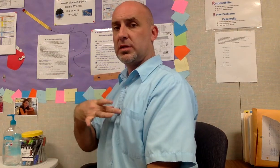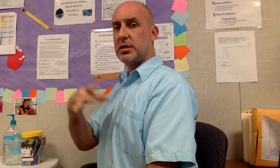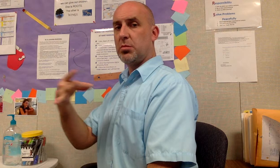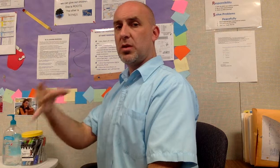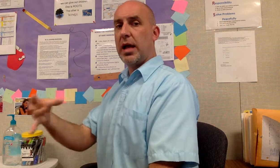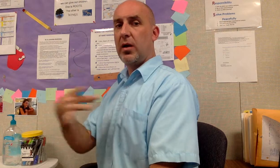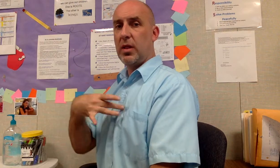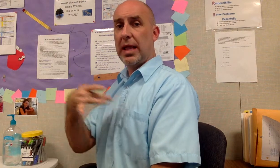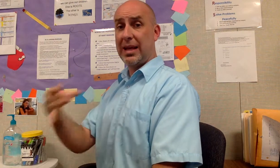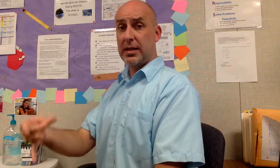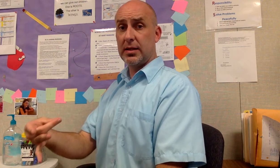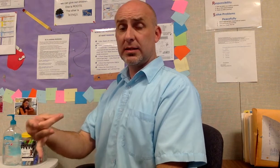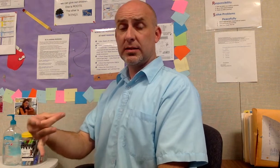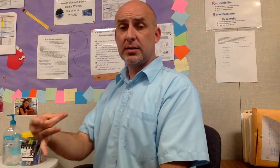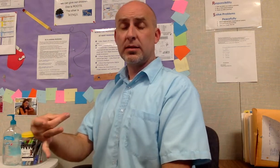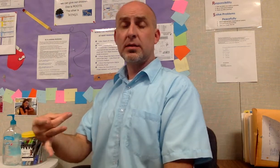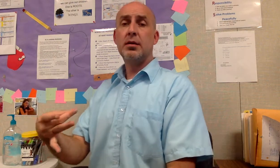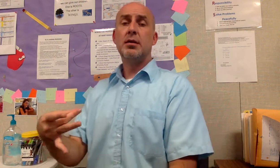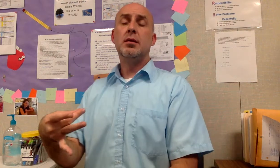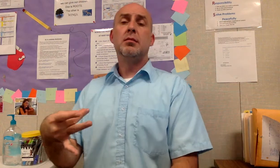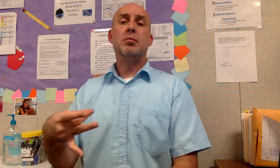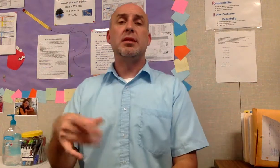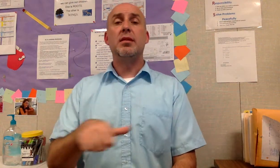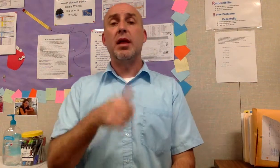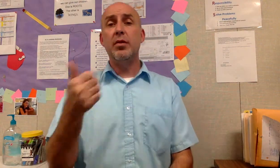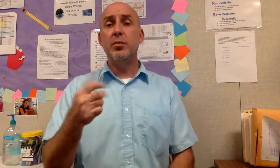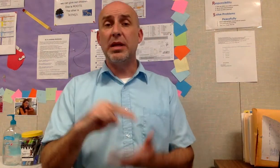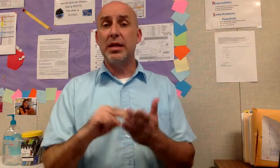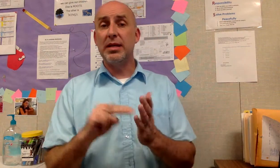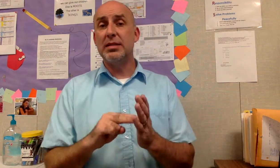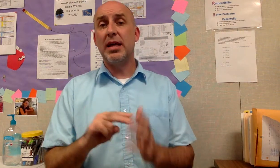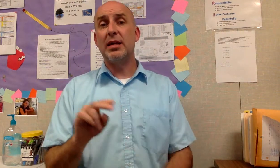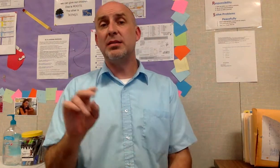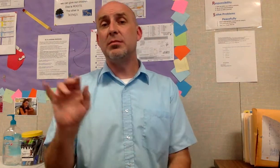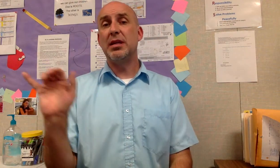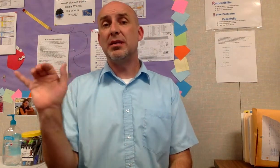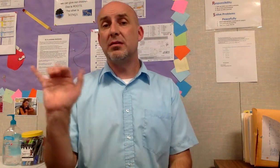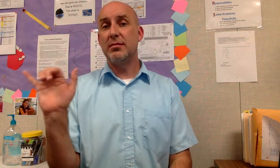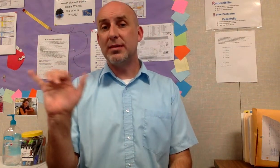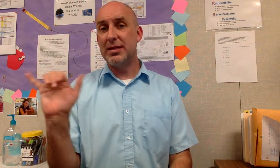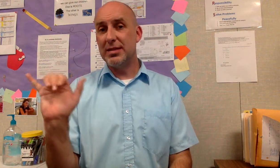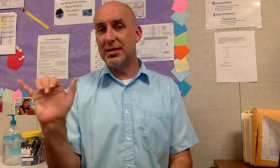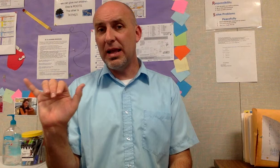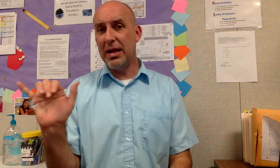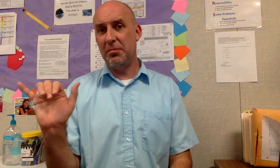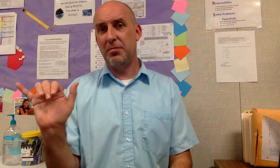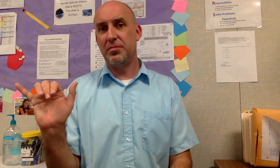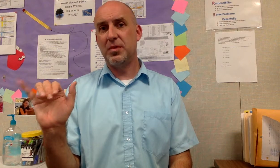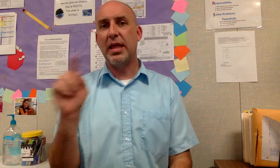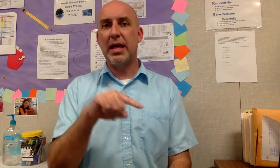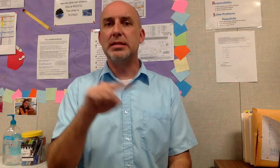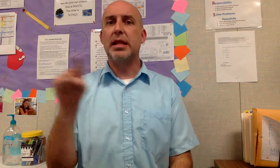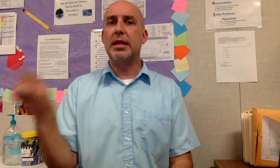doesn't pull out, like. But then the other meaning is that something is the same. That is like